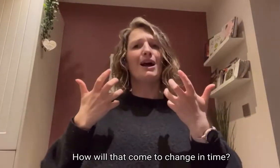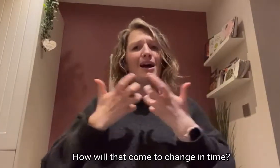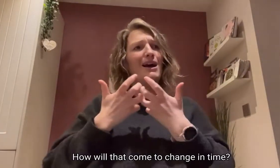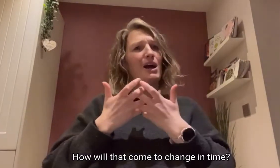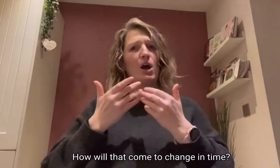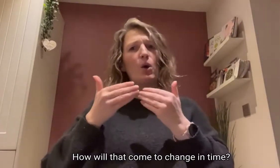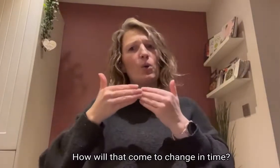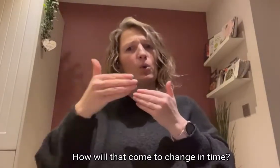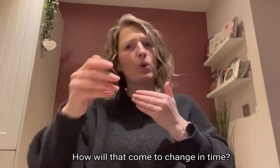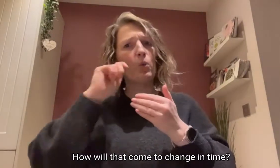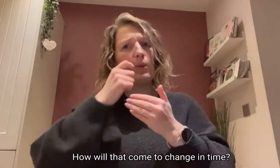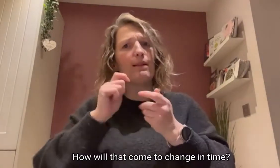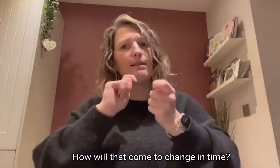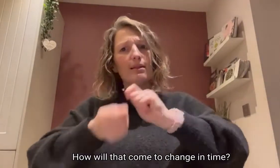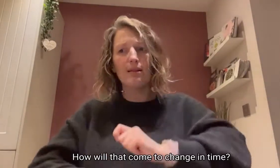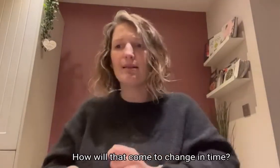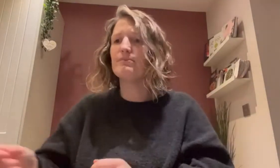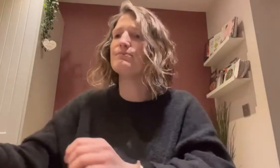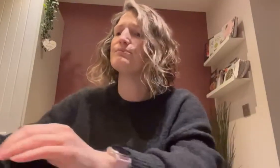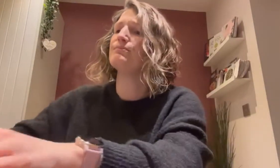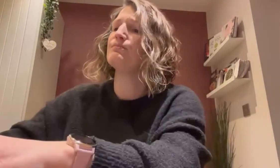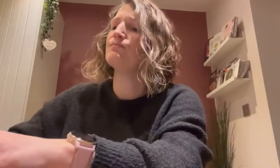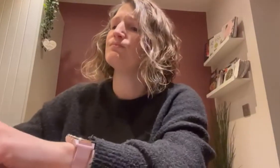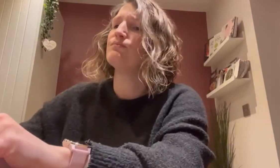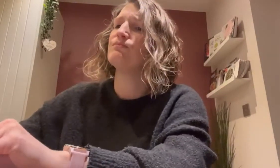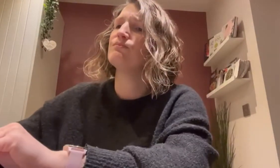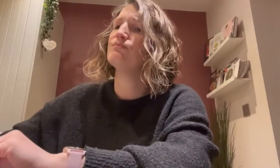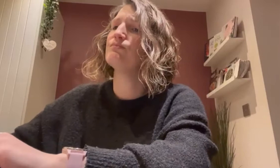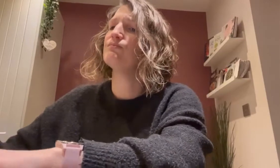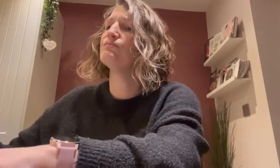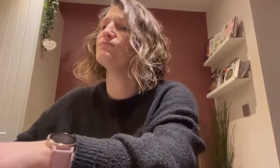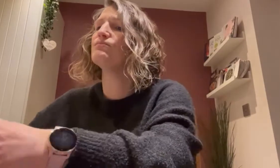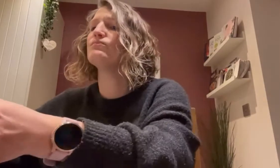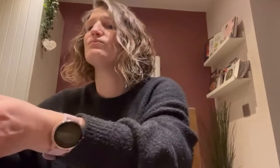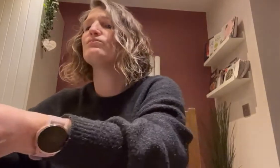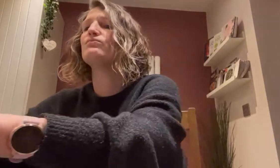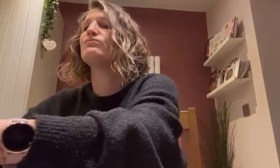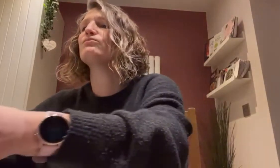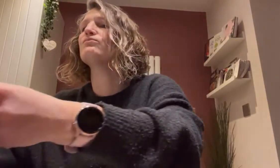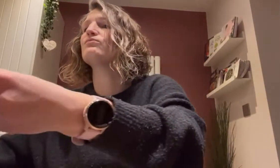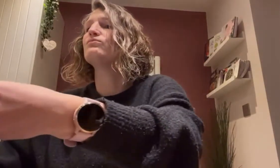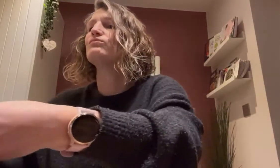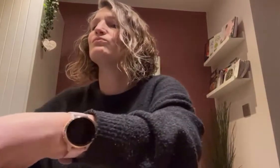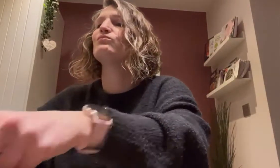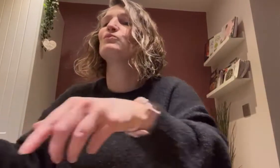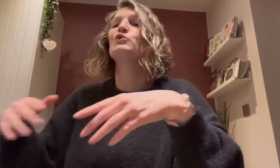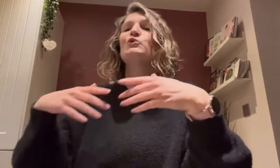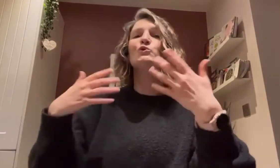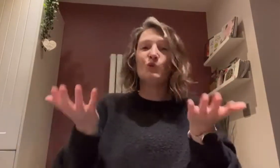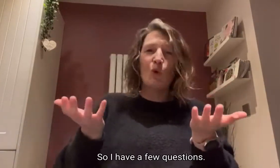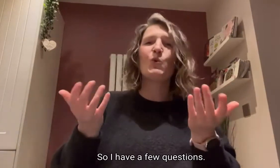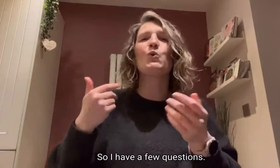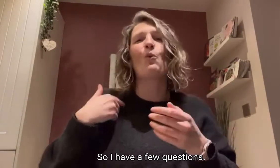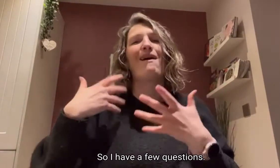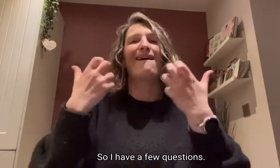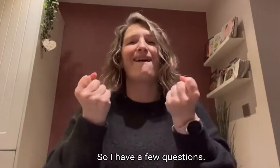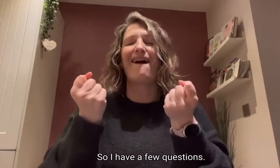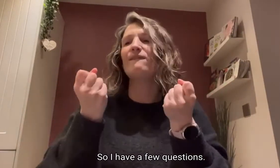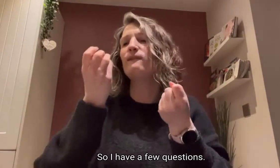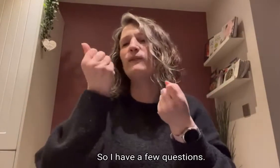How will that come to change in time? So I have a few